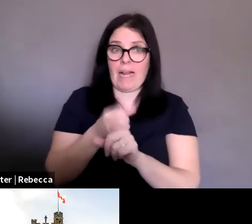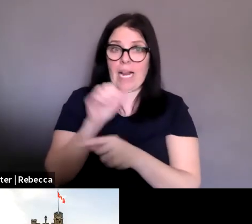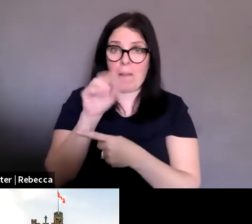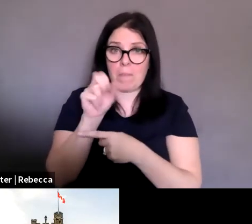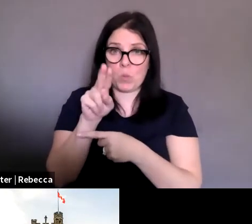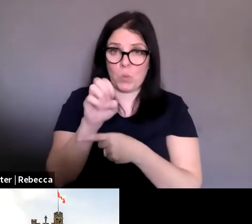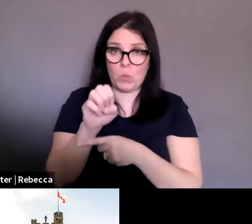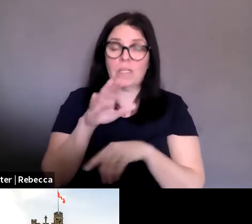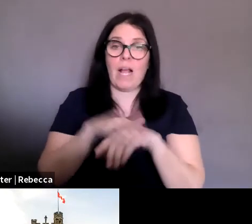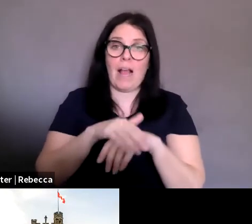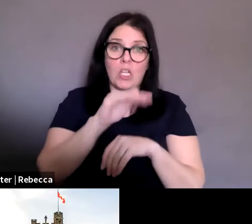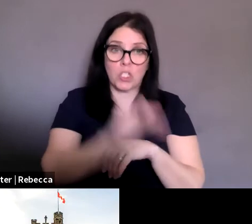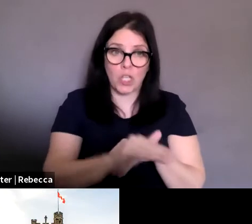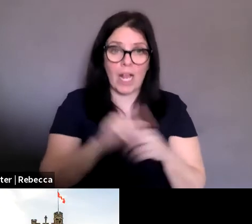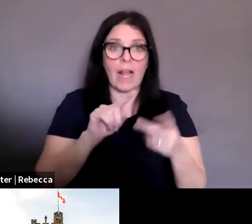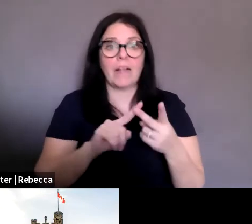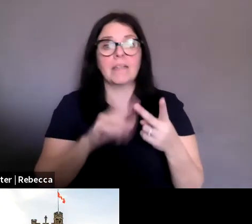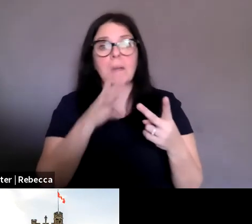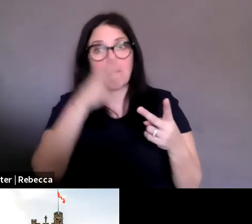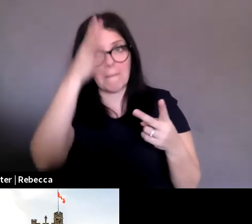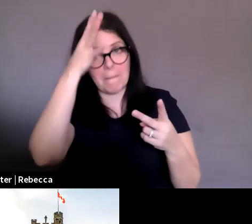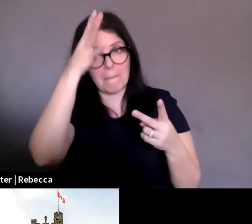child, on the victim parent,